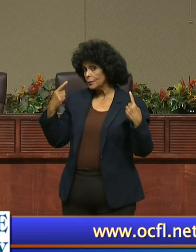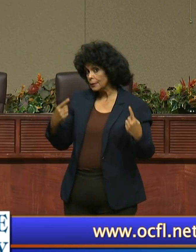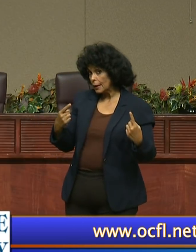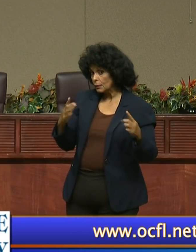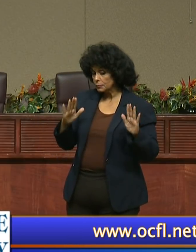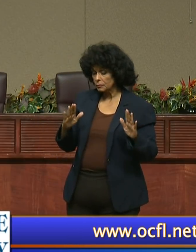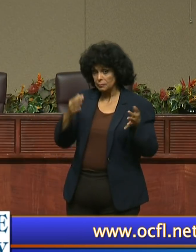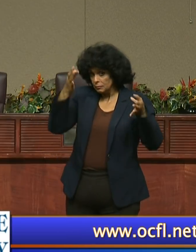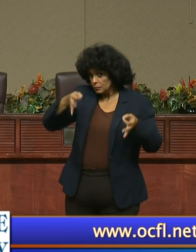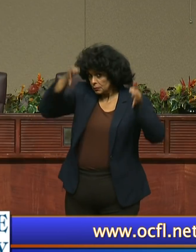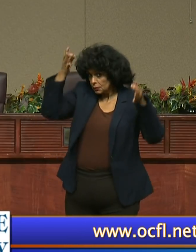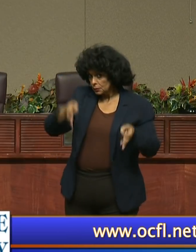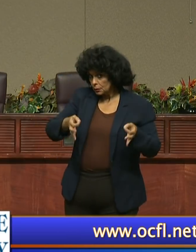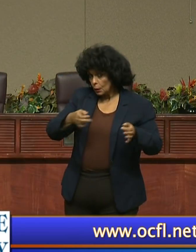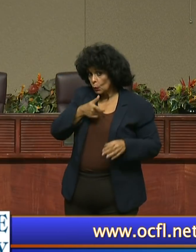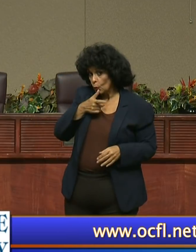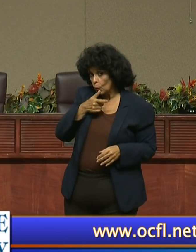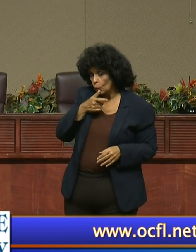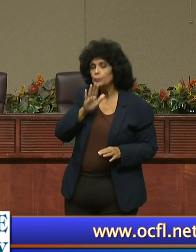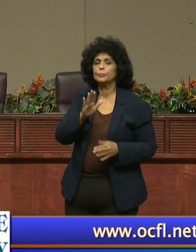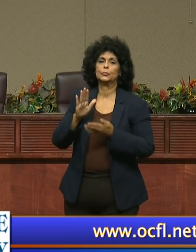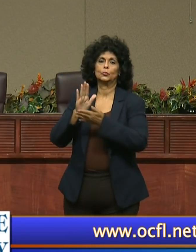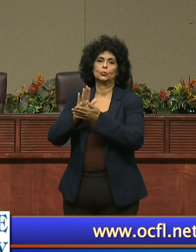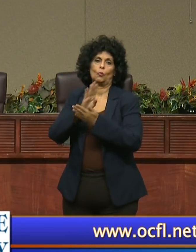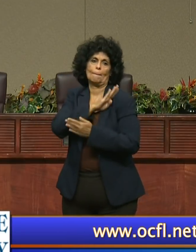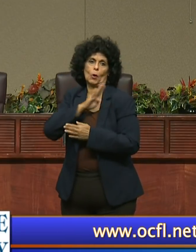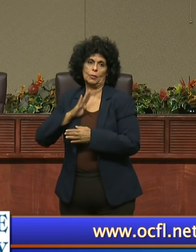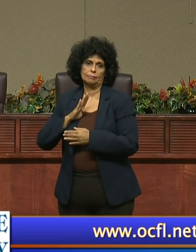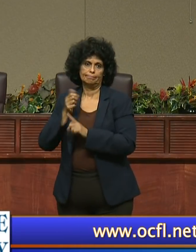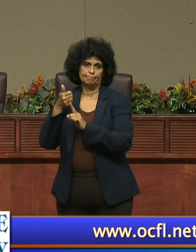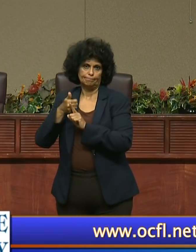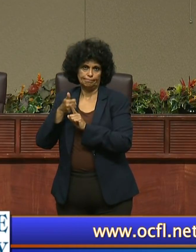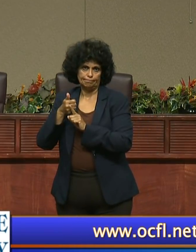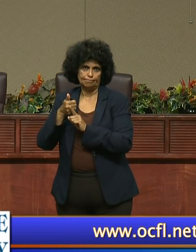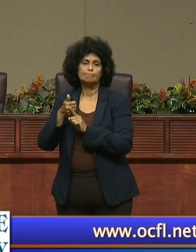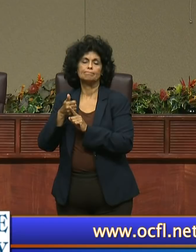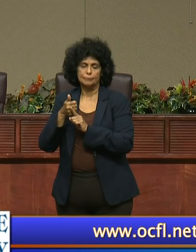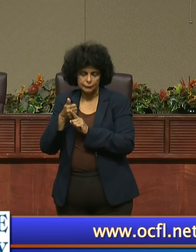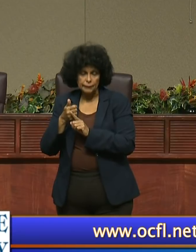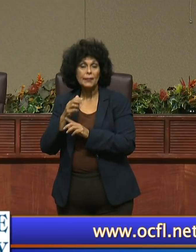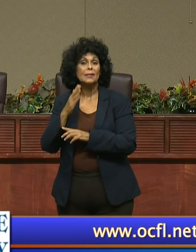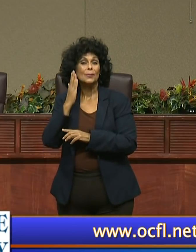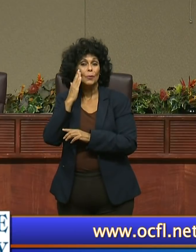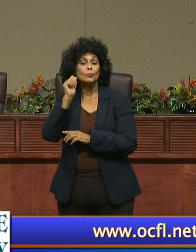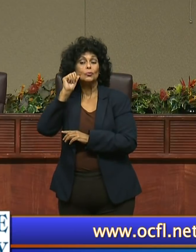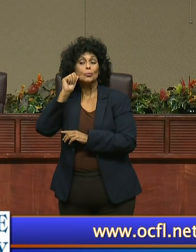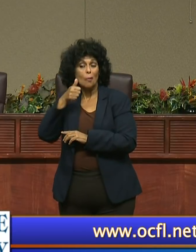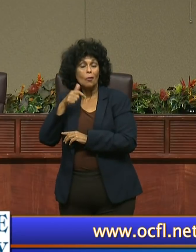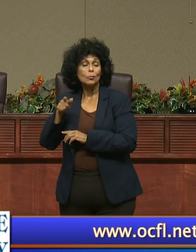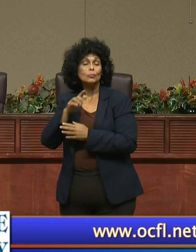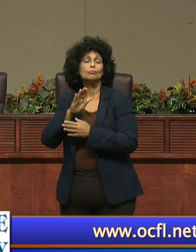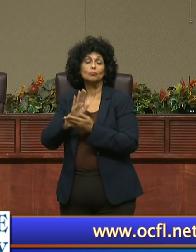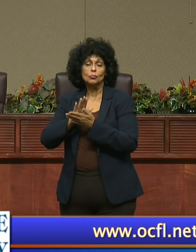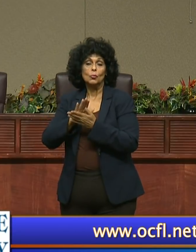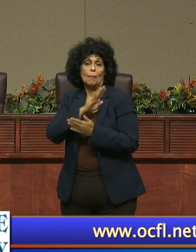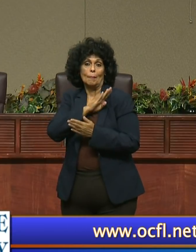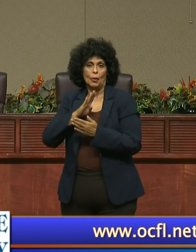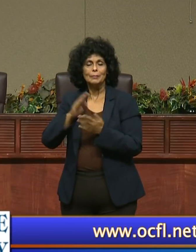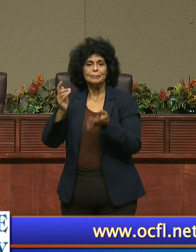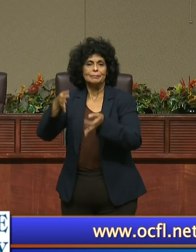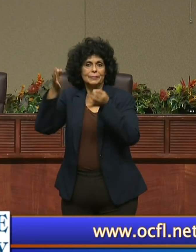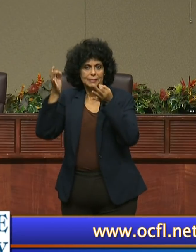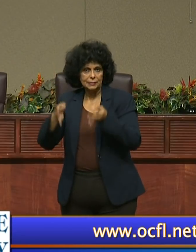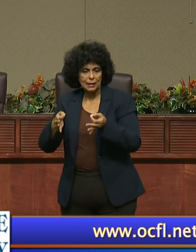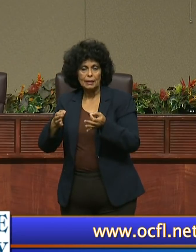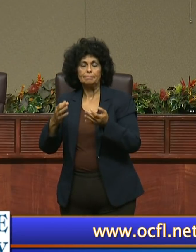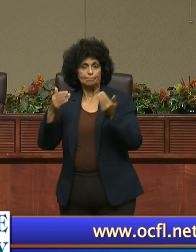decision that the school board is taking under consideration. As you all know, tomorrow they will make a decision about whether or